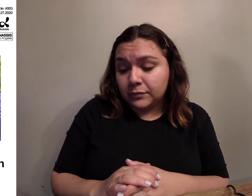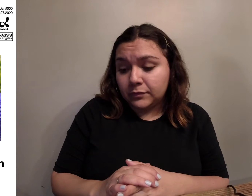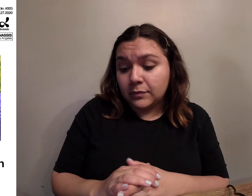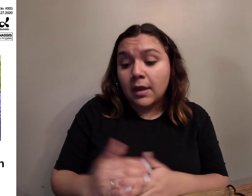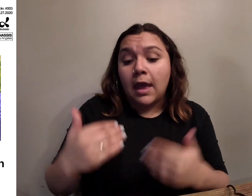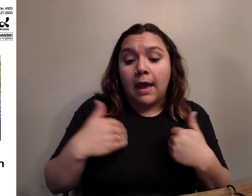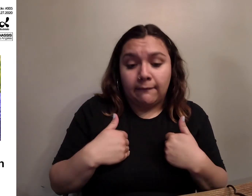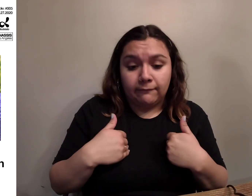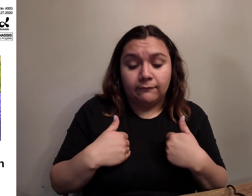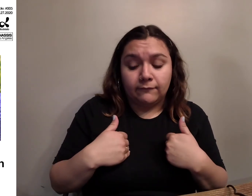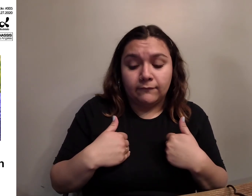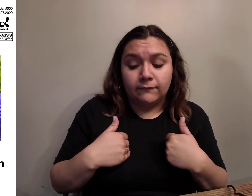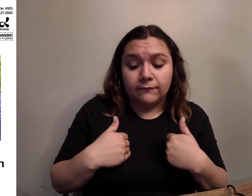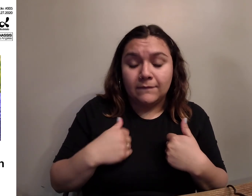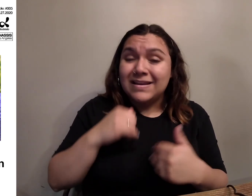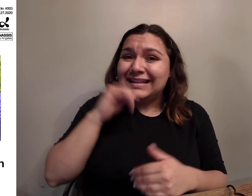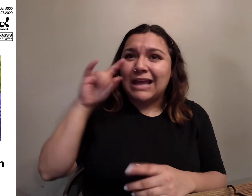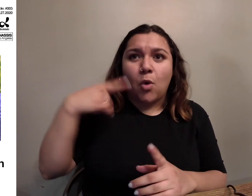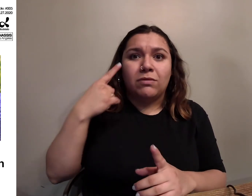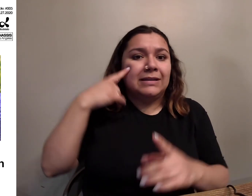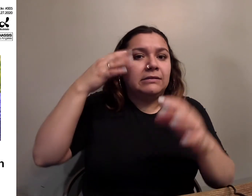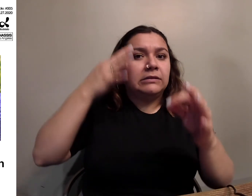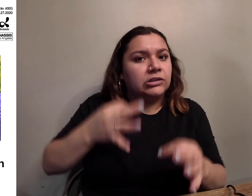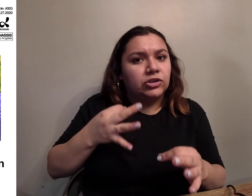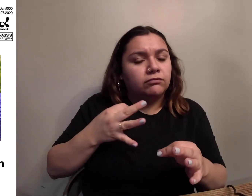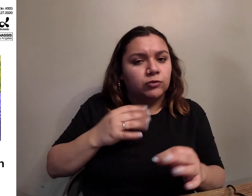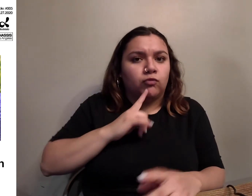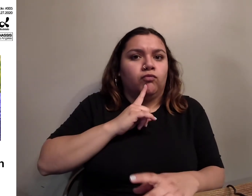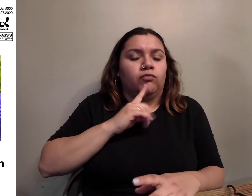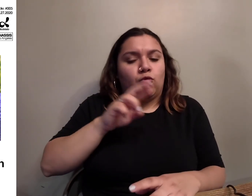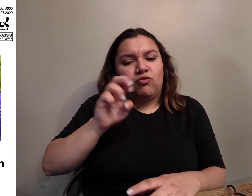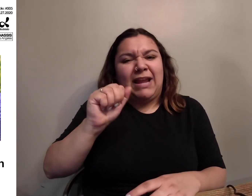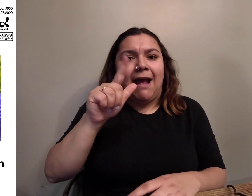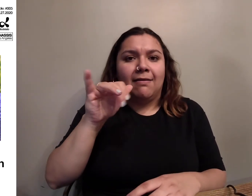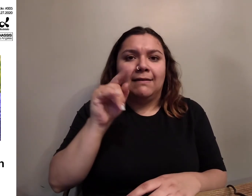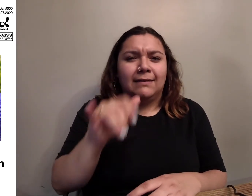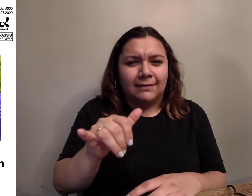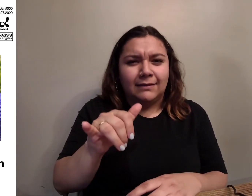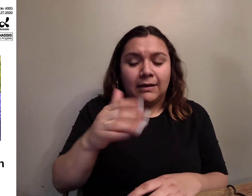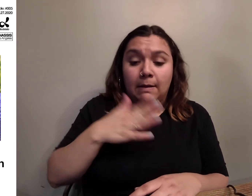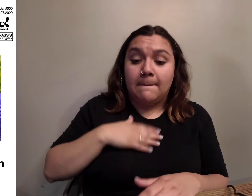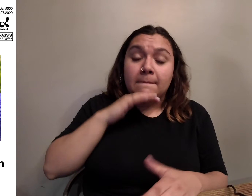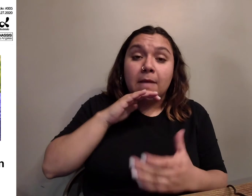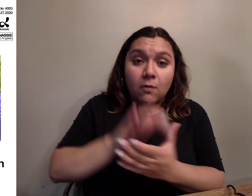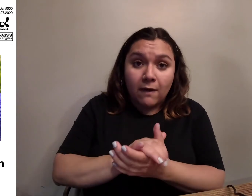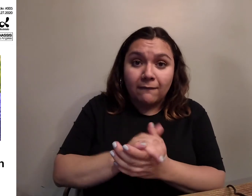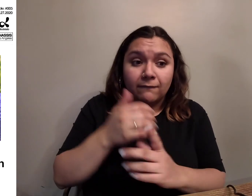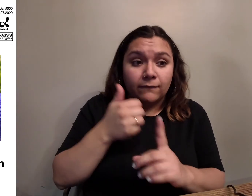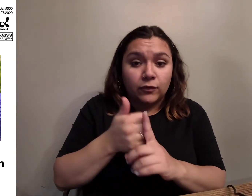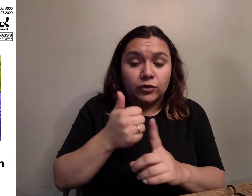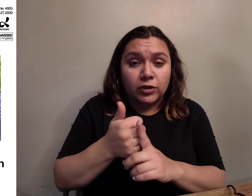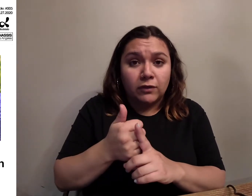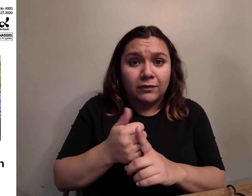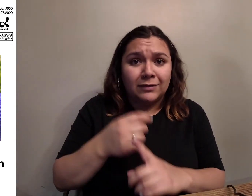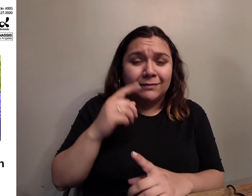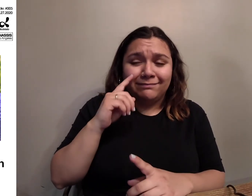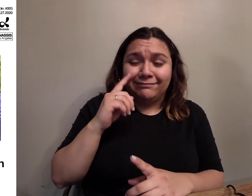have, it's not simply a choice, it's reality. My wife is not born in the U.S.